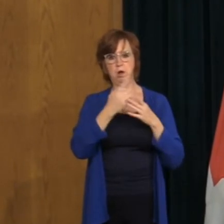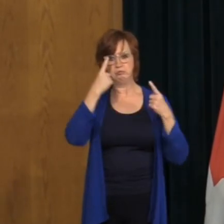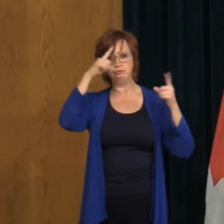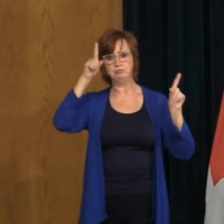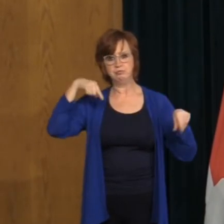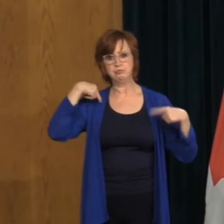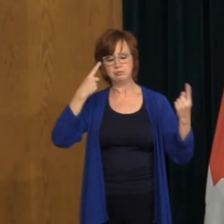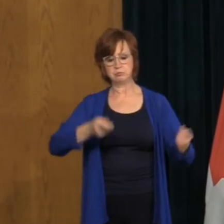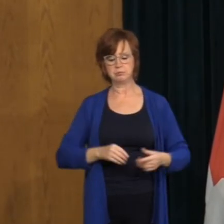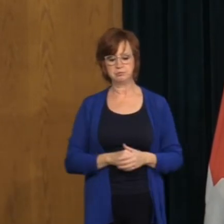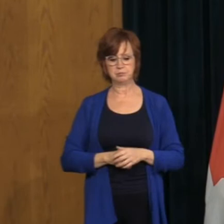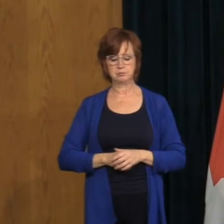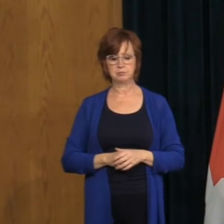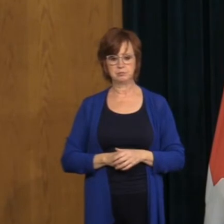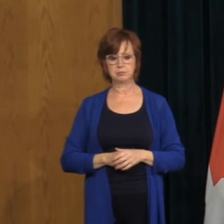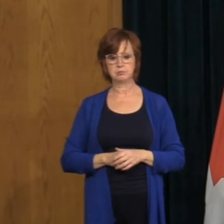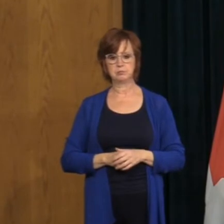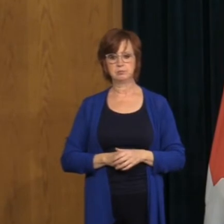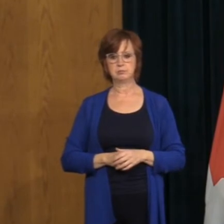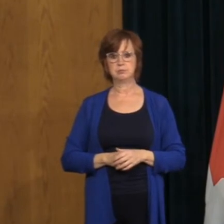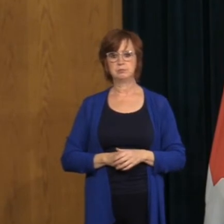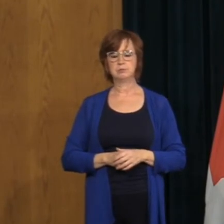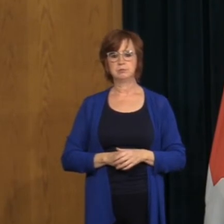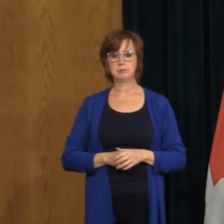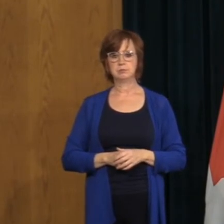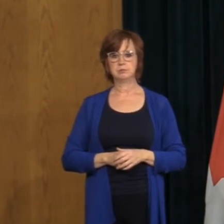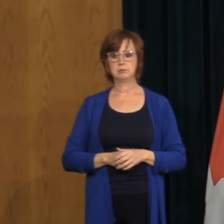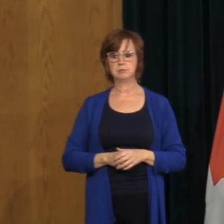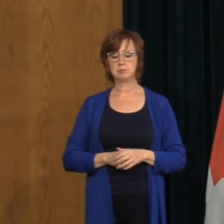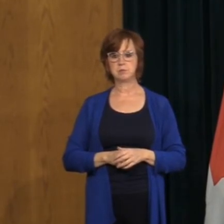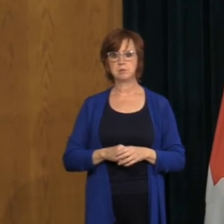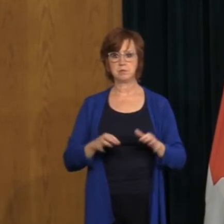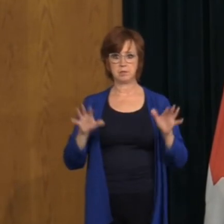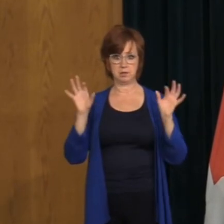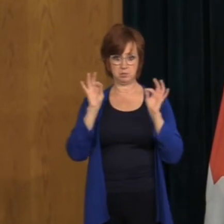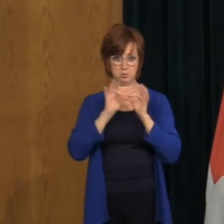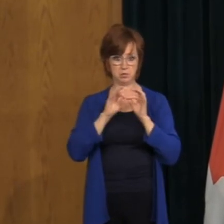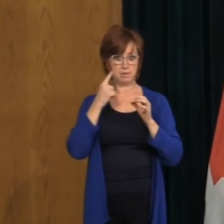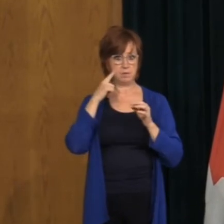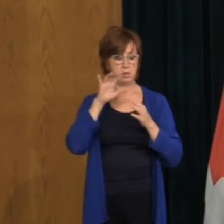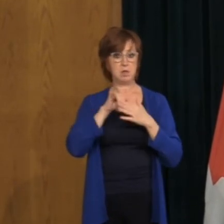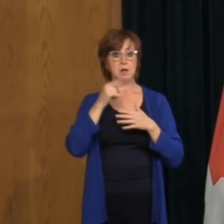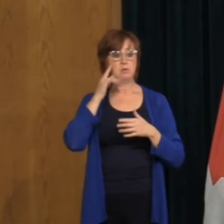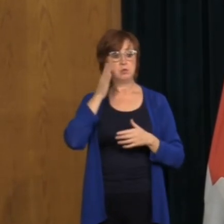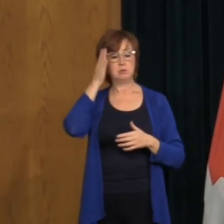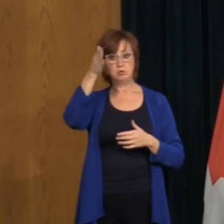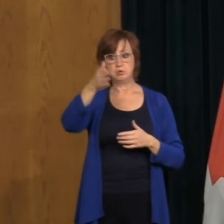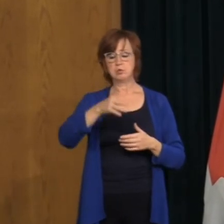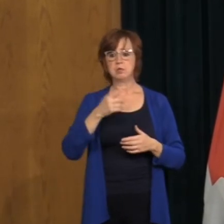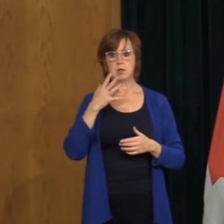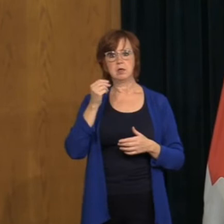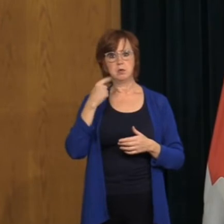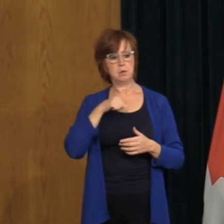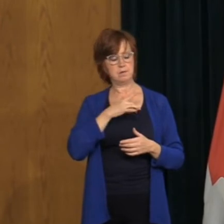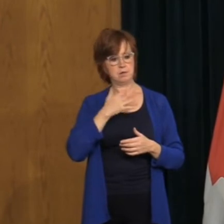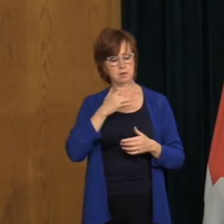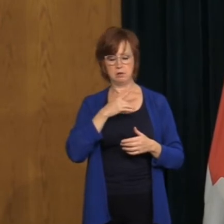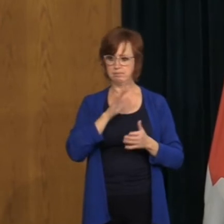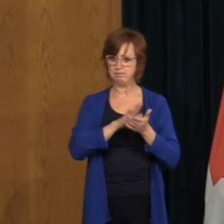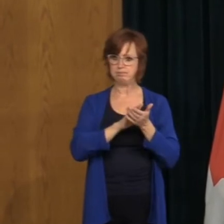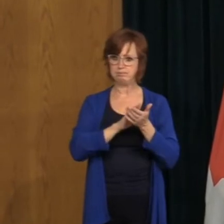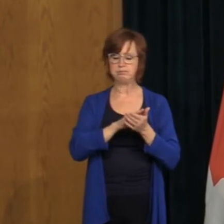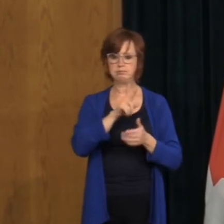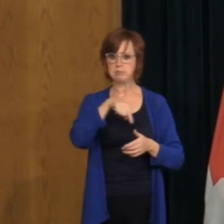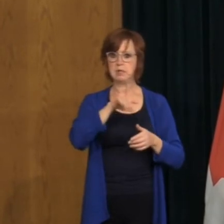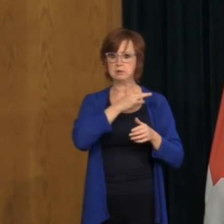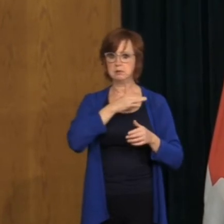is not running rampant throughout any of our long-term care centers. So a real credit to the long-term care staff